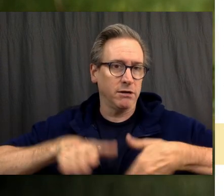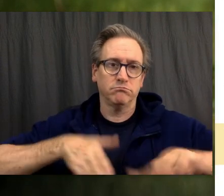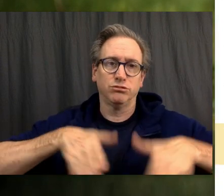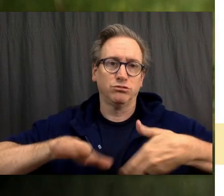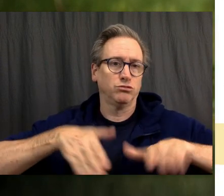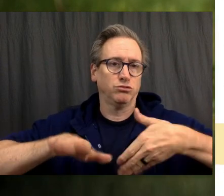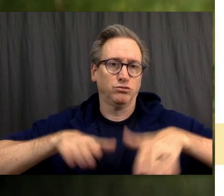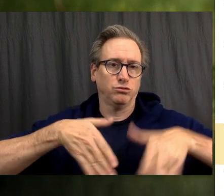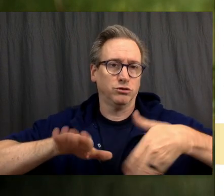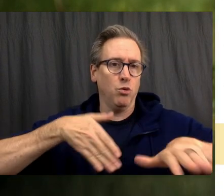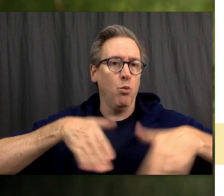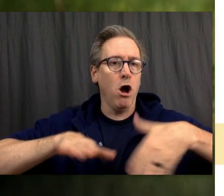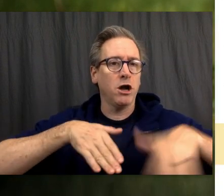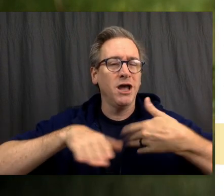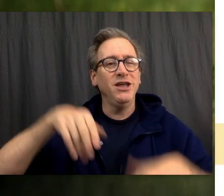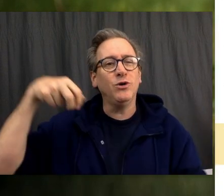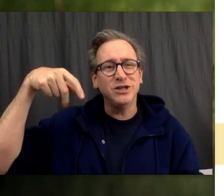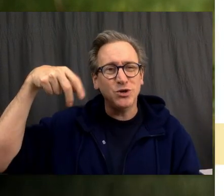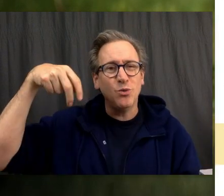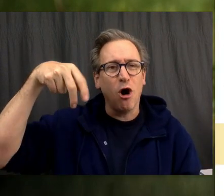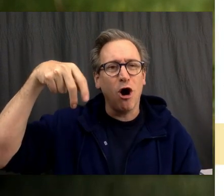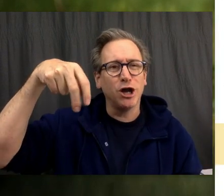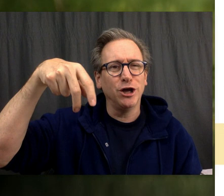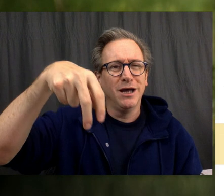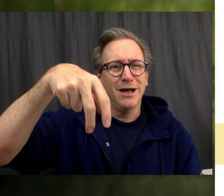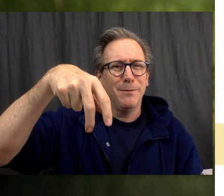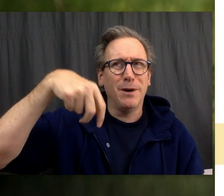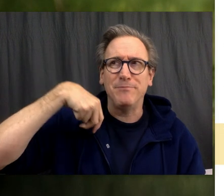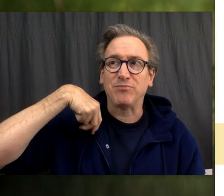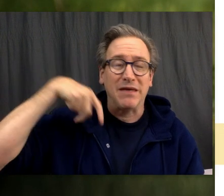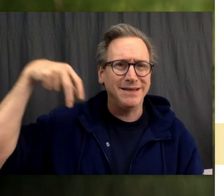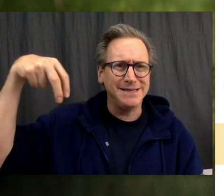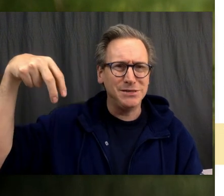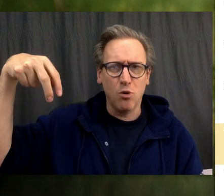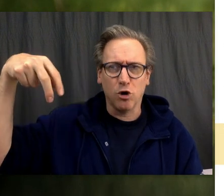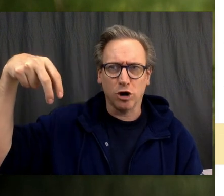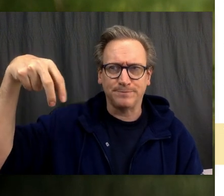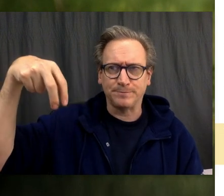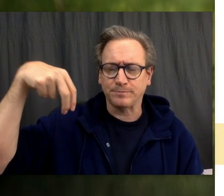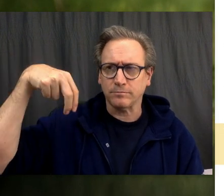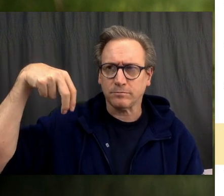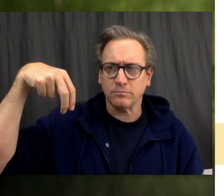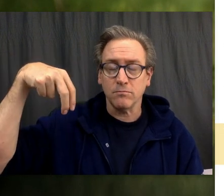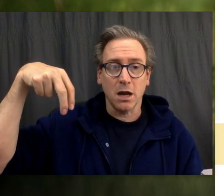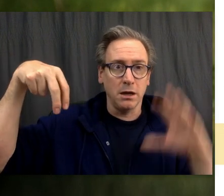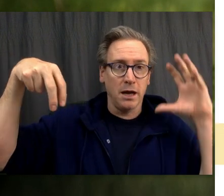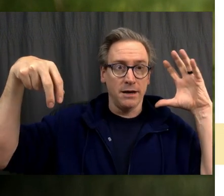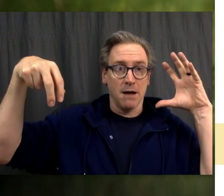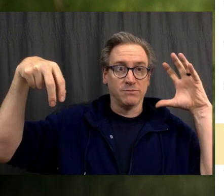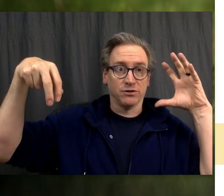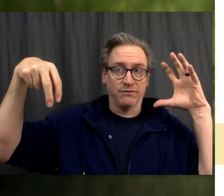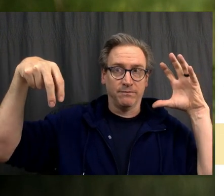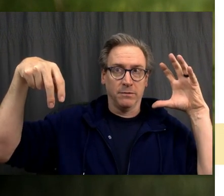accurate. So walk. You can do walk, but this is more